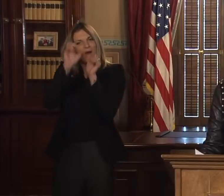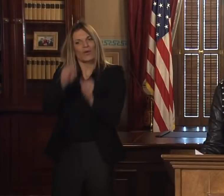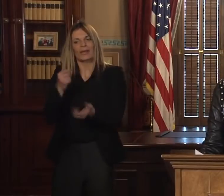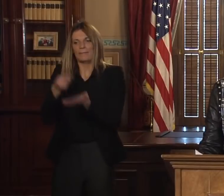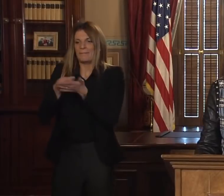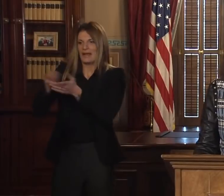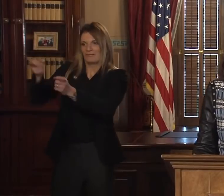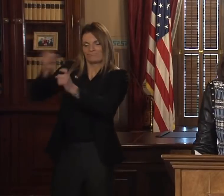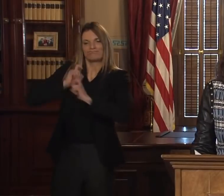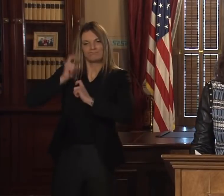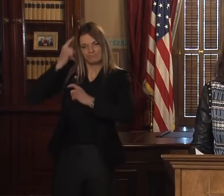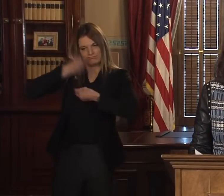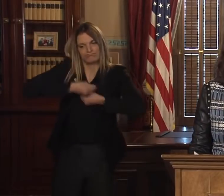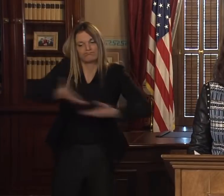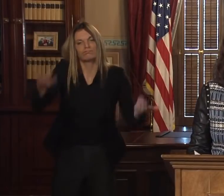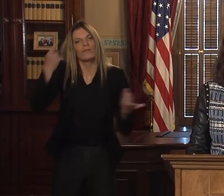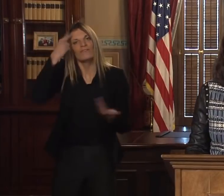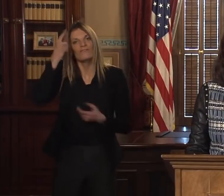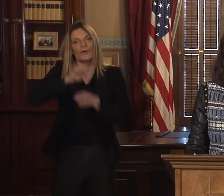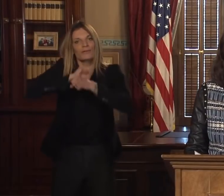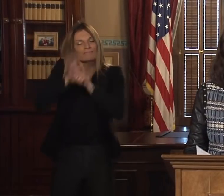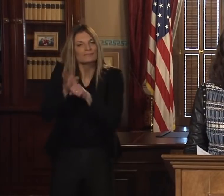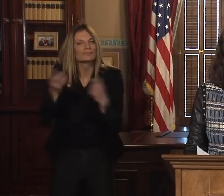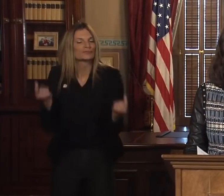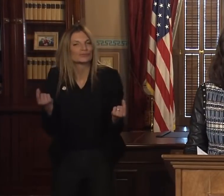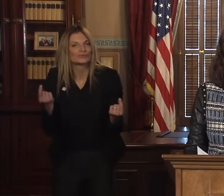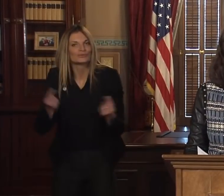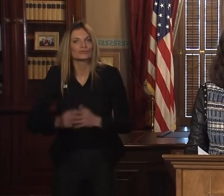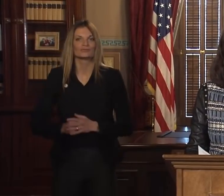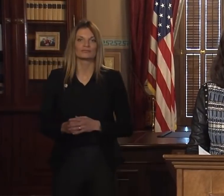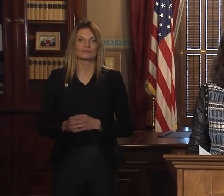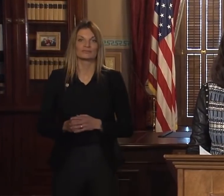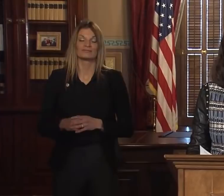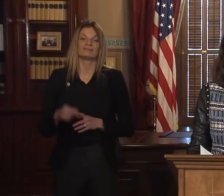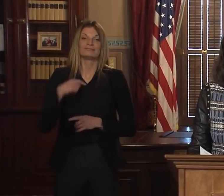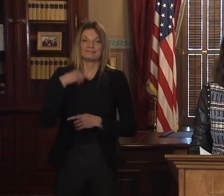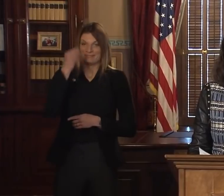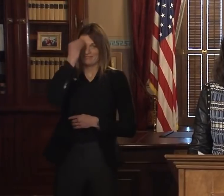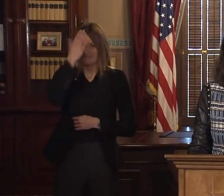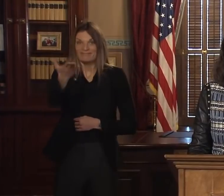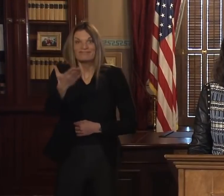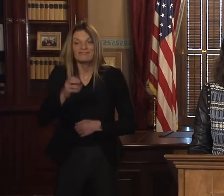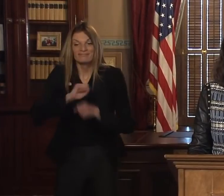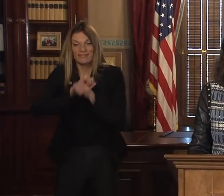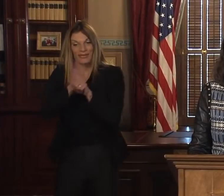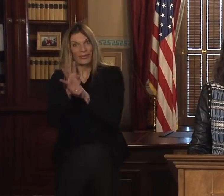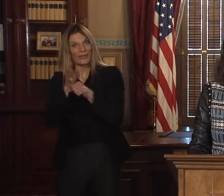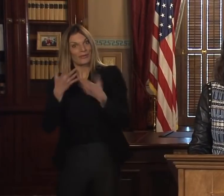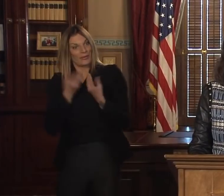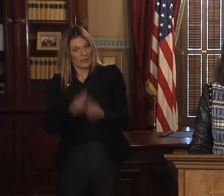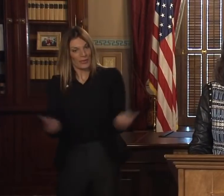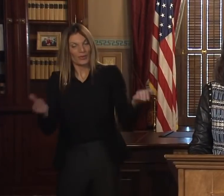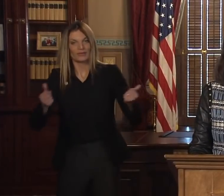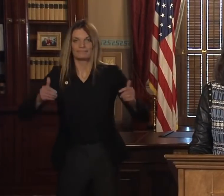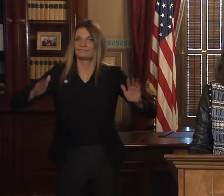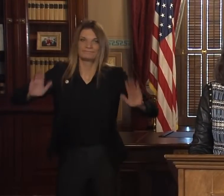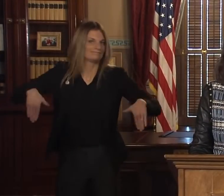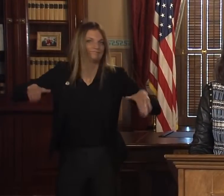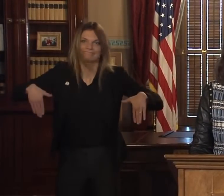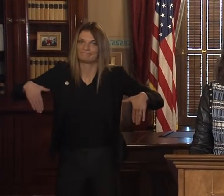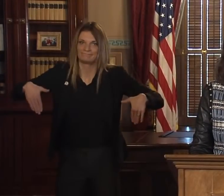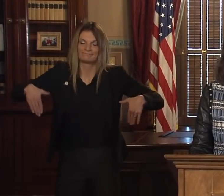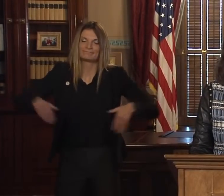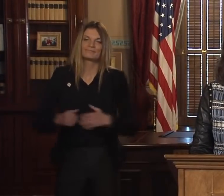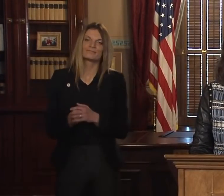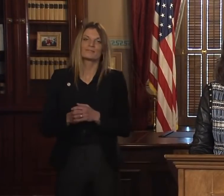this pandemic is not gone. In fact, it is arguably at the worst numbers we've seen in this country. The President has said he